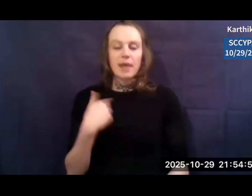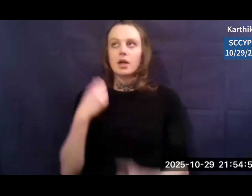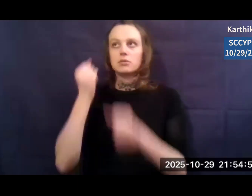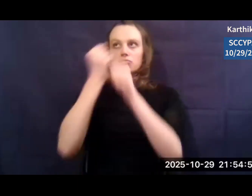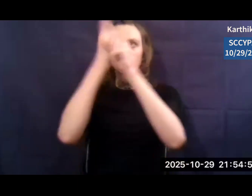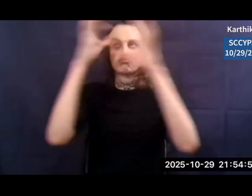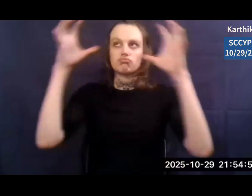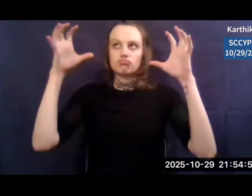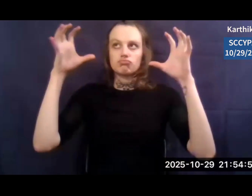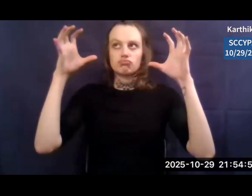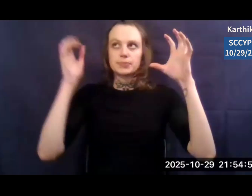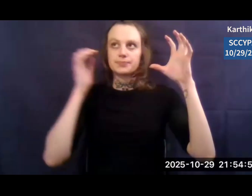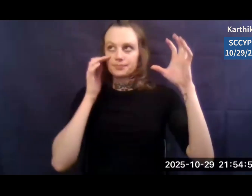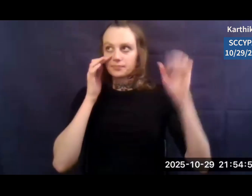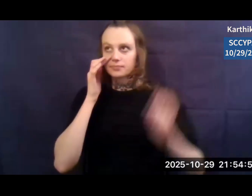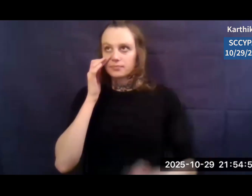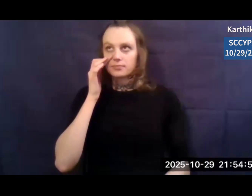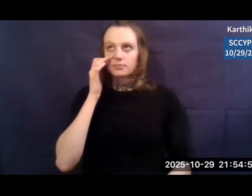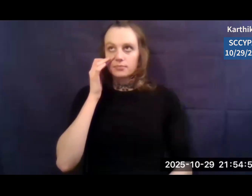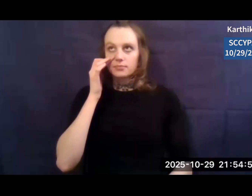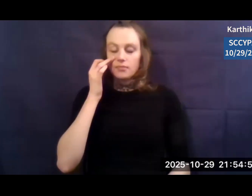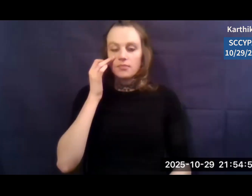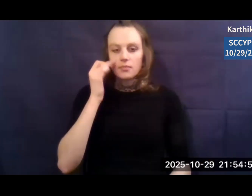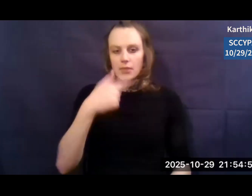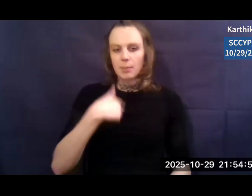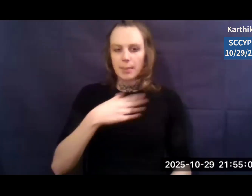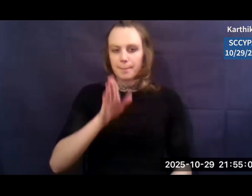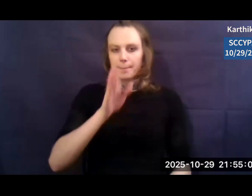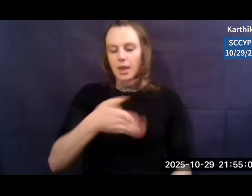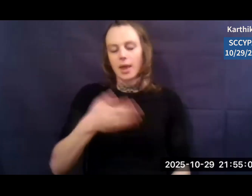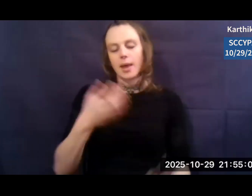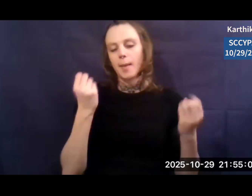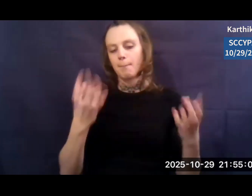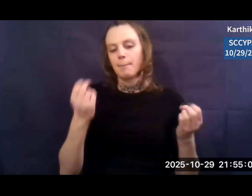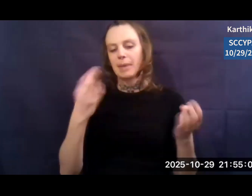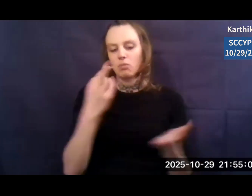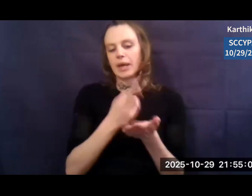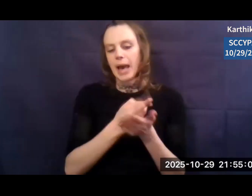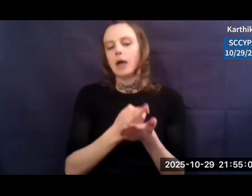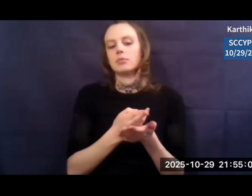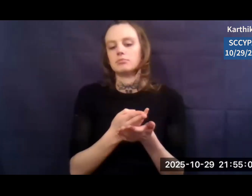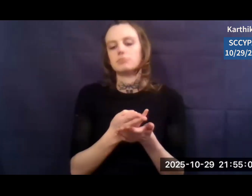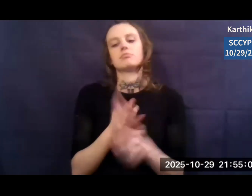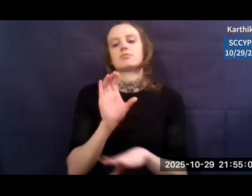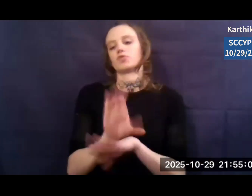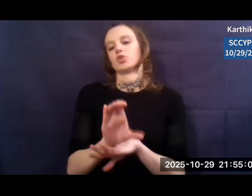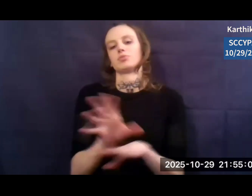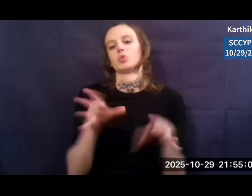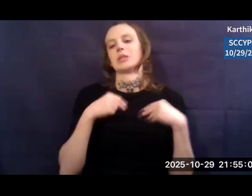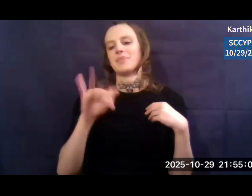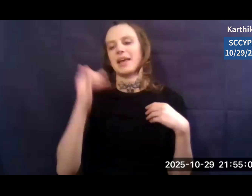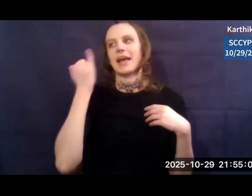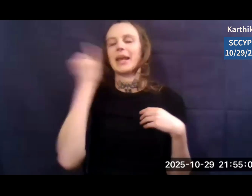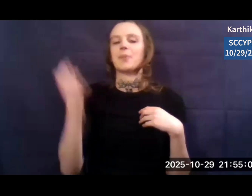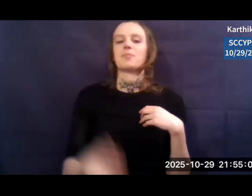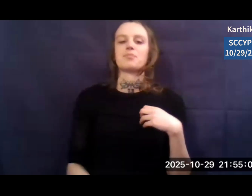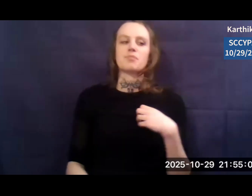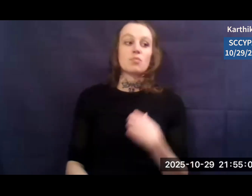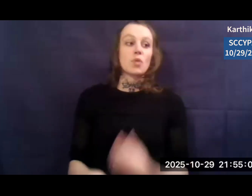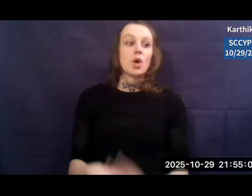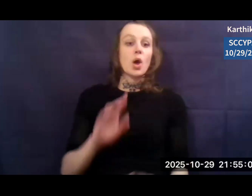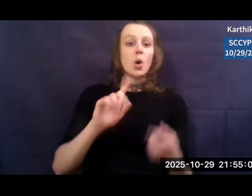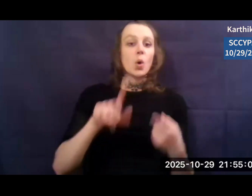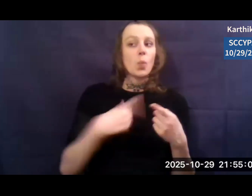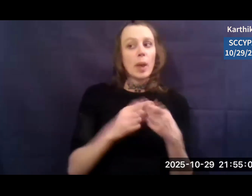which, of course, like to be blunt, like a lot of like rehabs kind of like push this idea on you, like, oh, like you'll have like all the things that you want in life